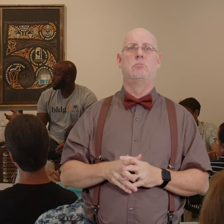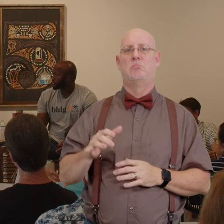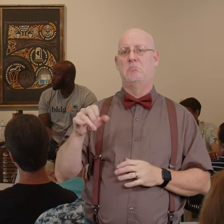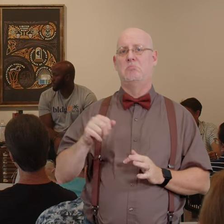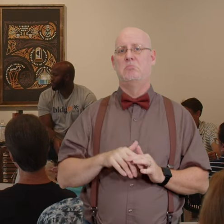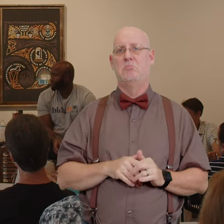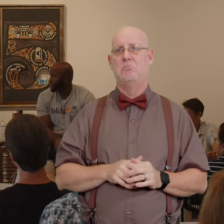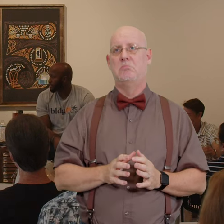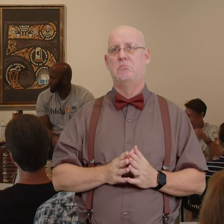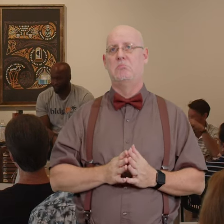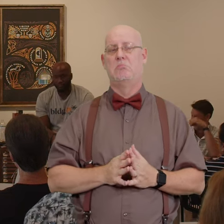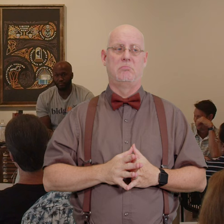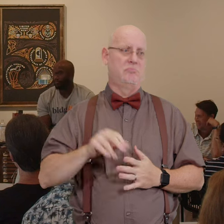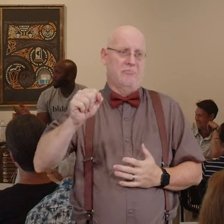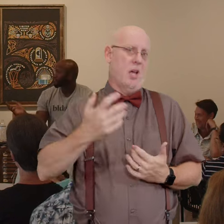Yeesh.